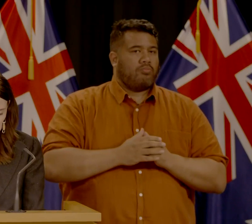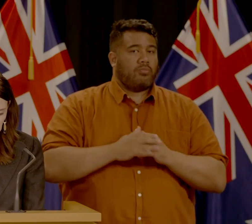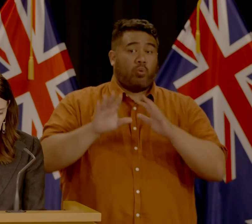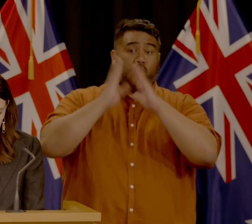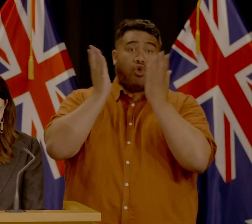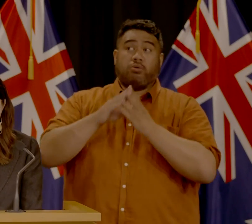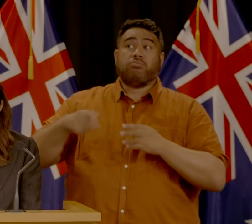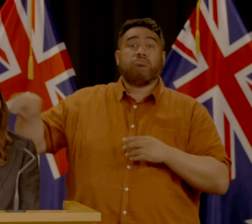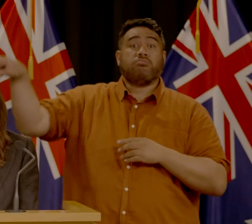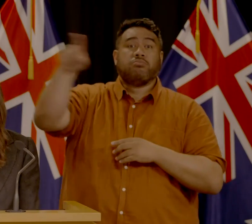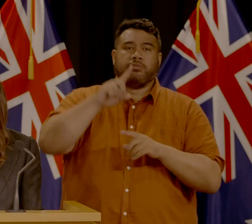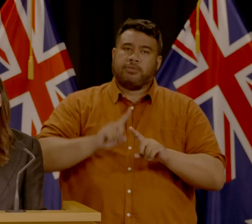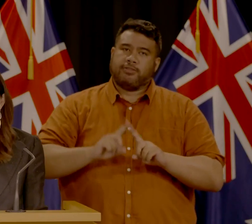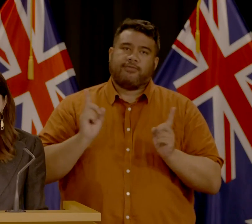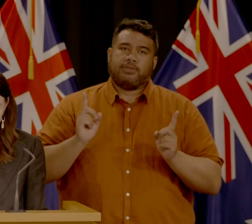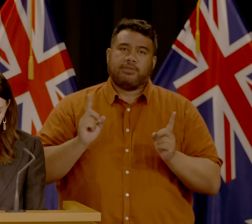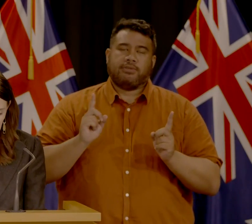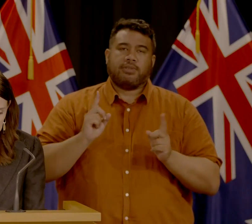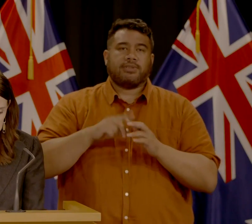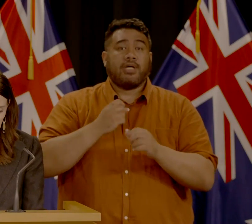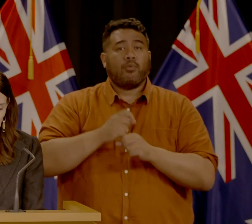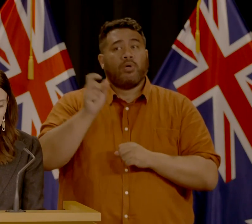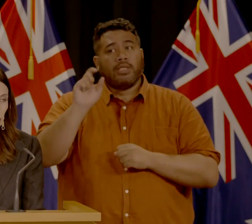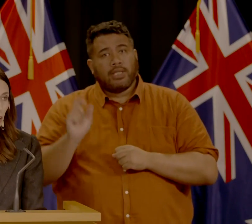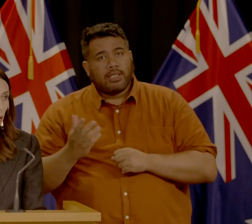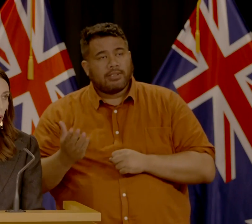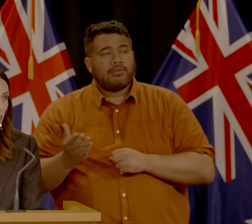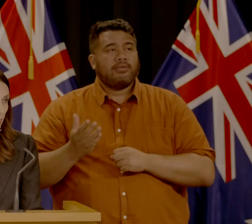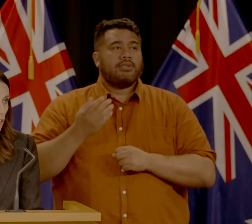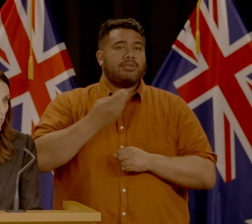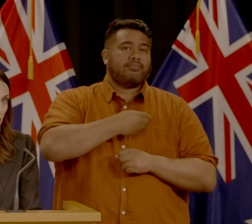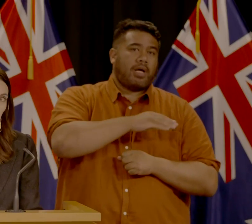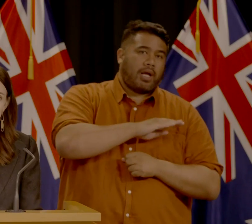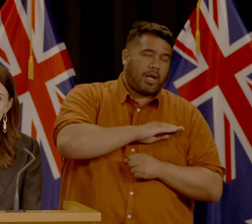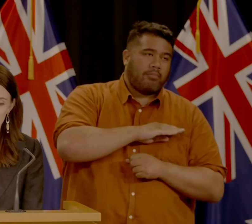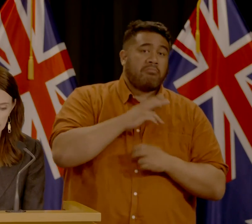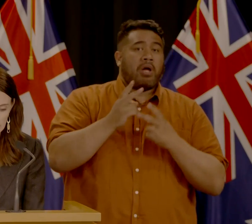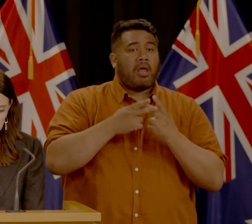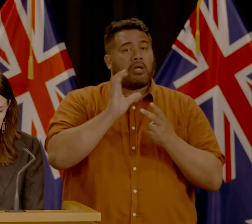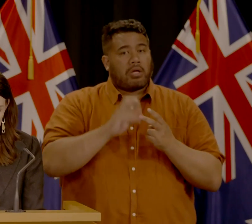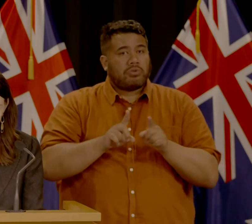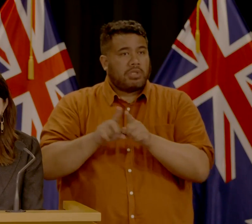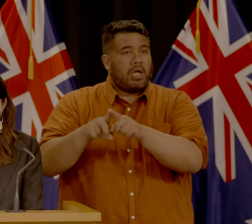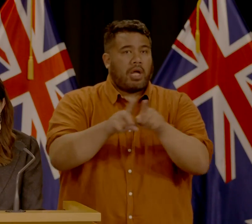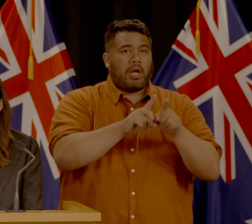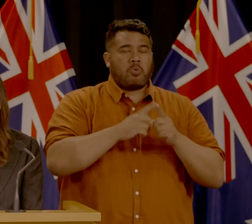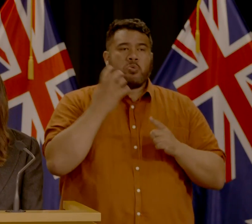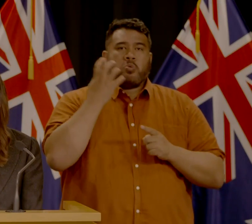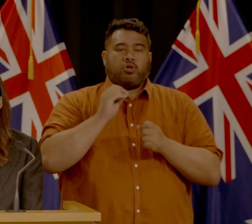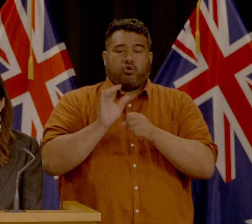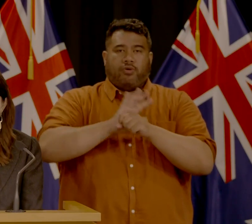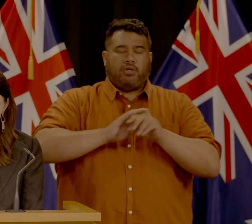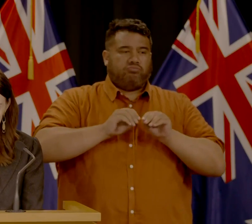world. Certainly not in Italy, nor in Spain, or other countries that are experiencing massive outbreaks